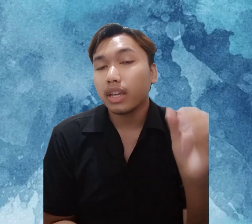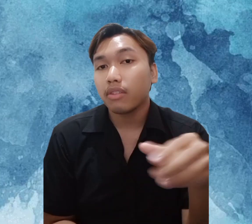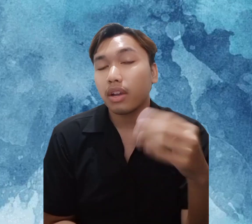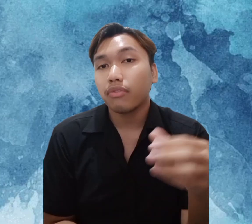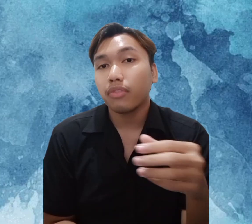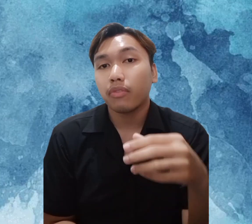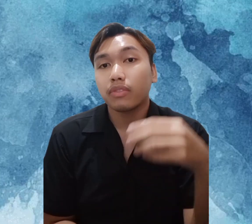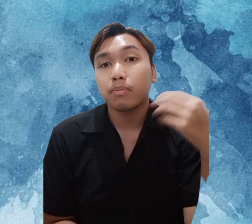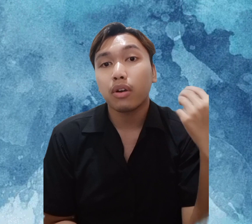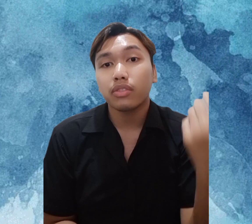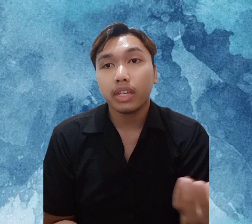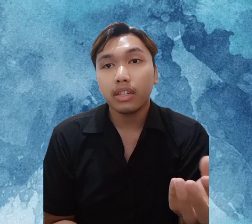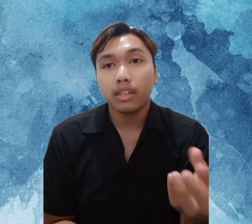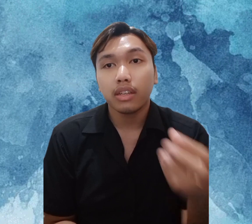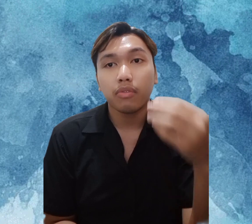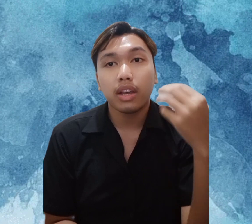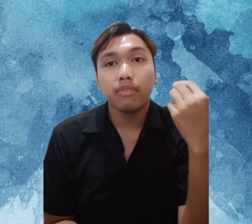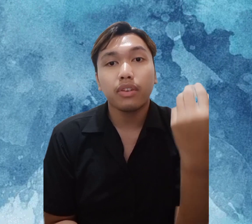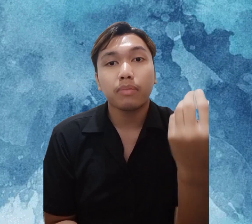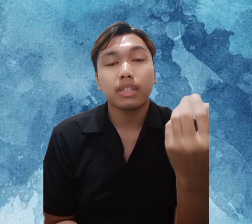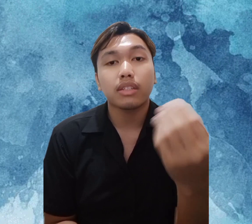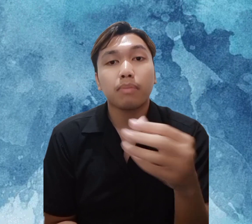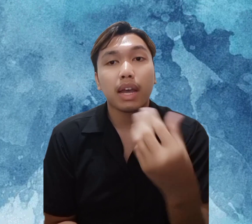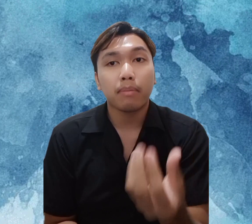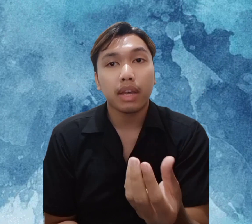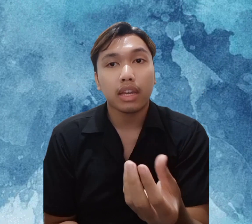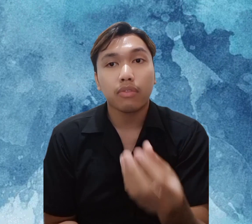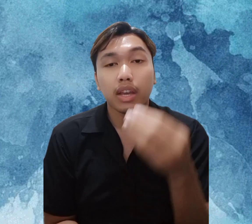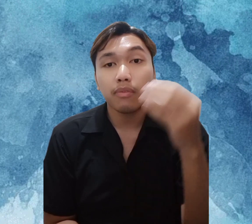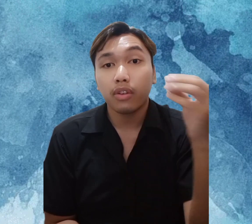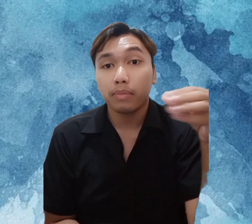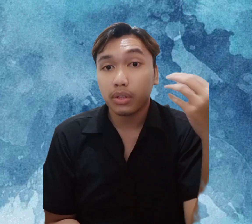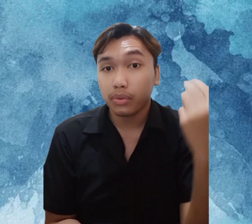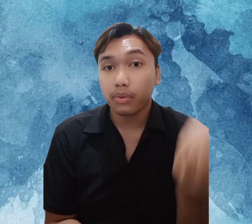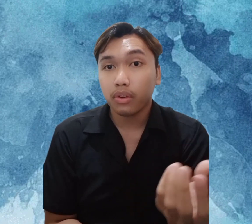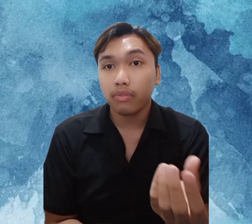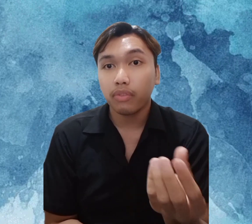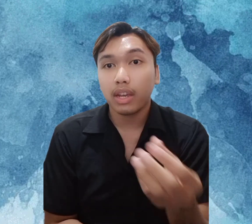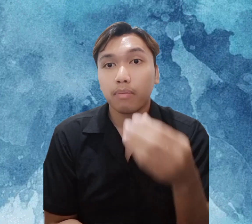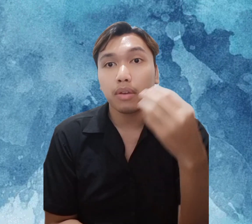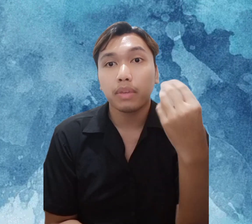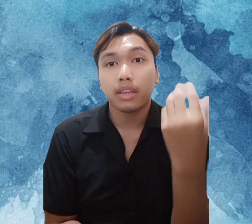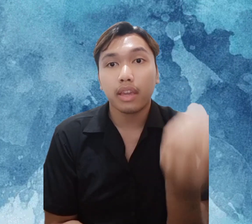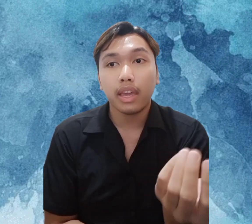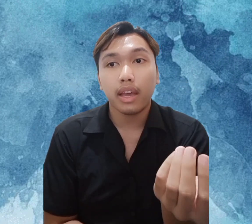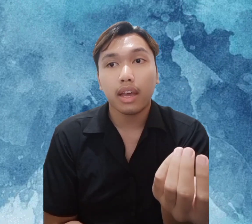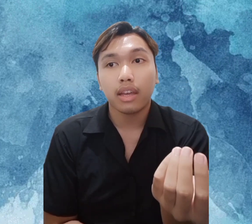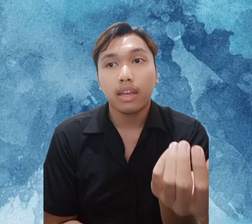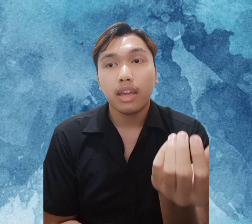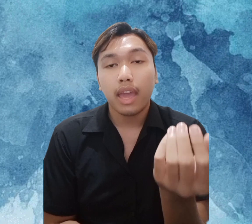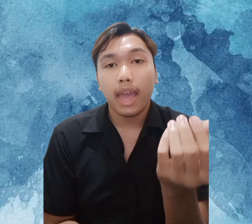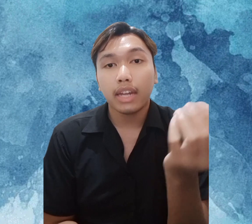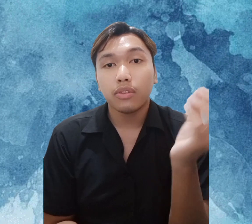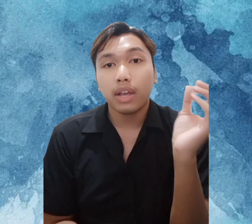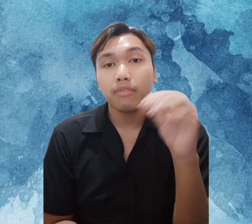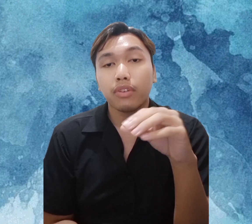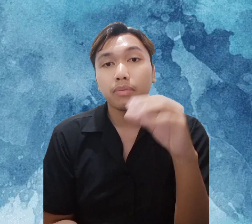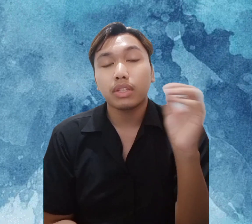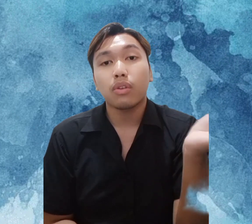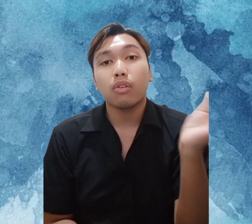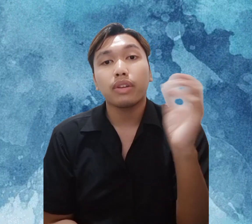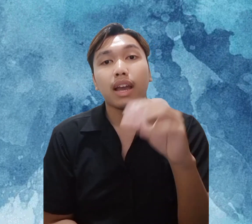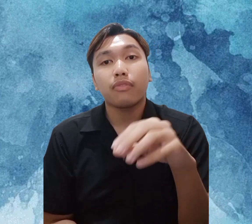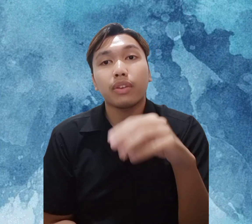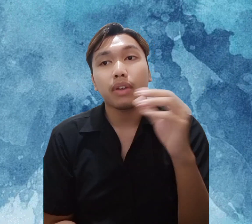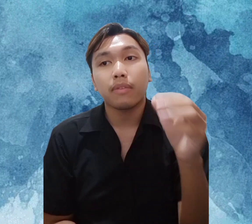in the Moshit we come from in the Spanmai we come from the Kukot we come from in the Keha and you come from to